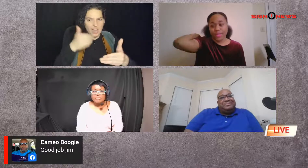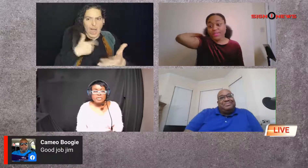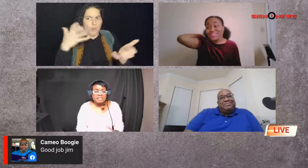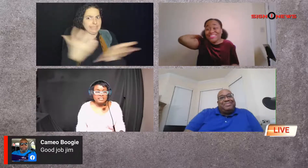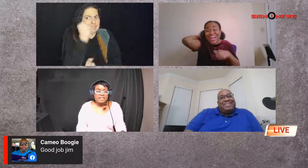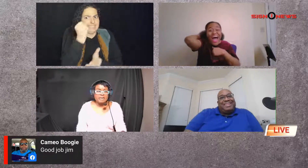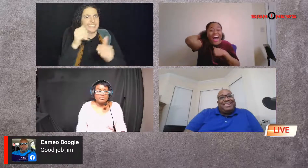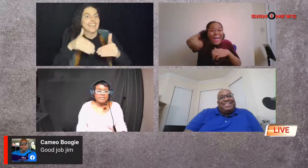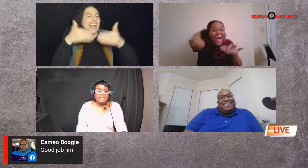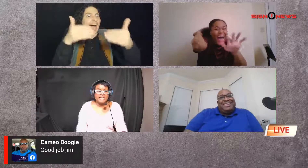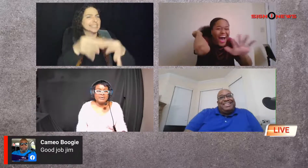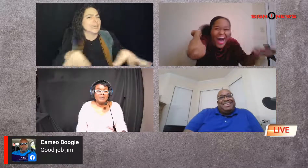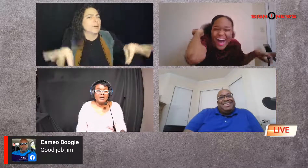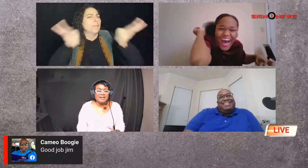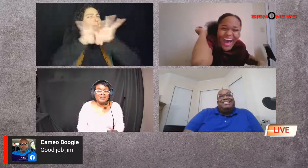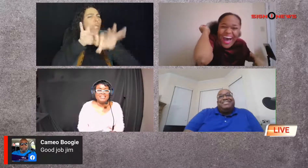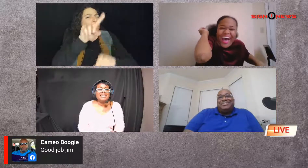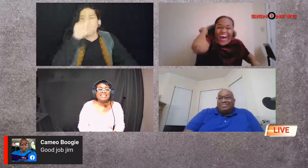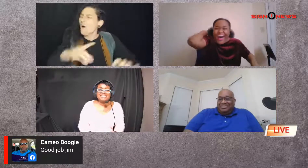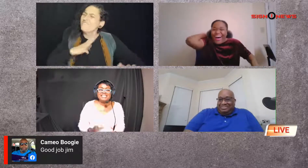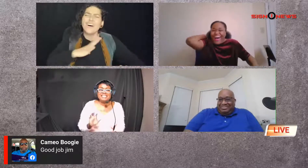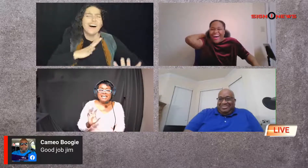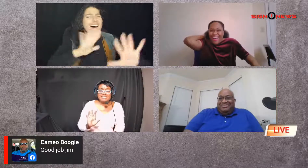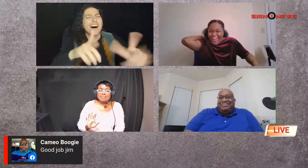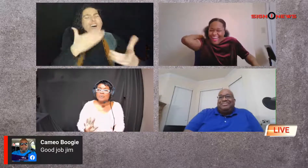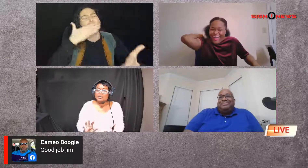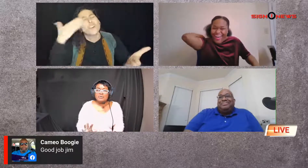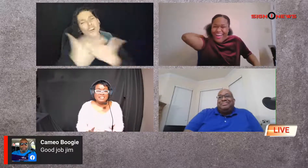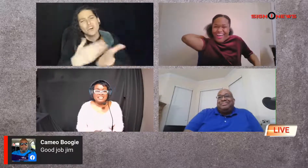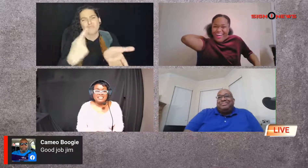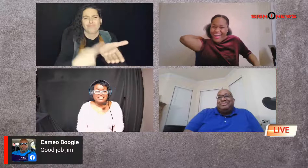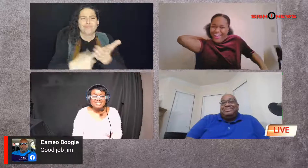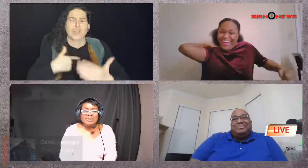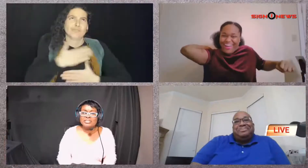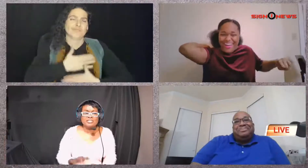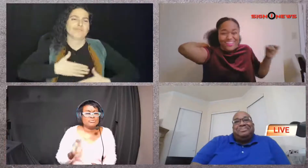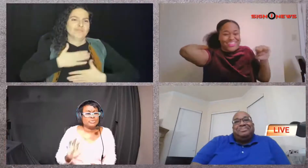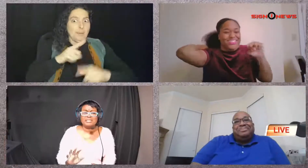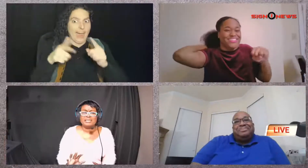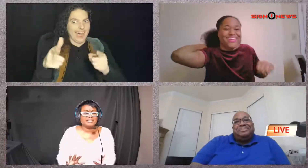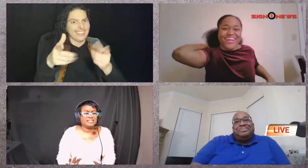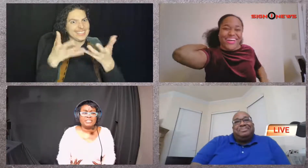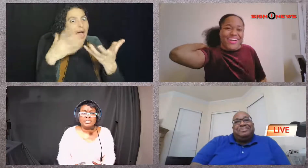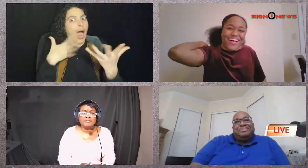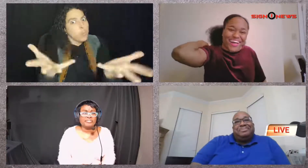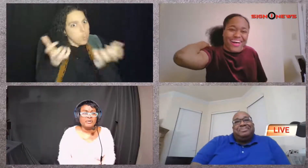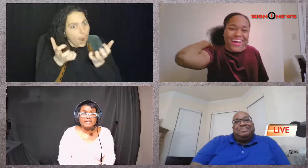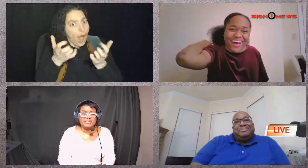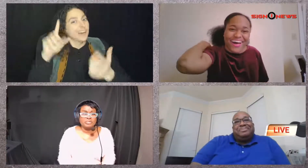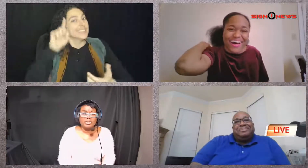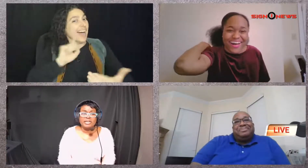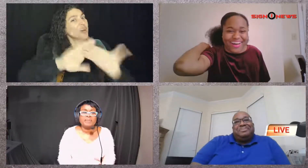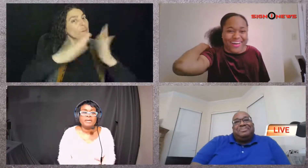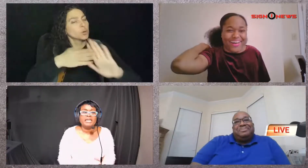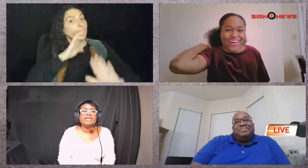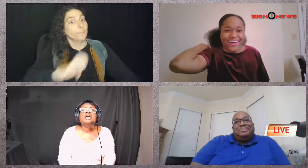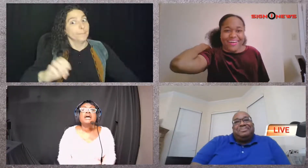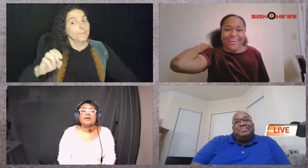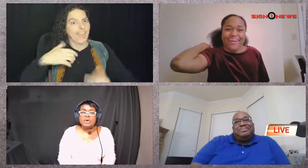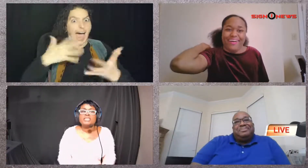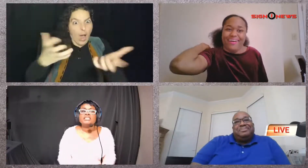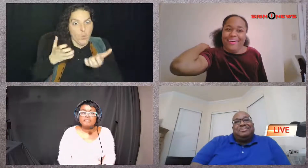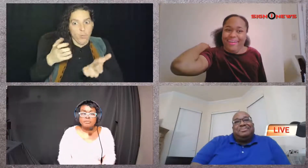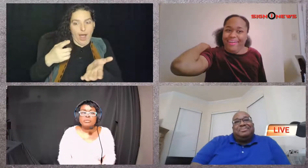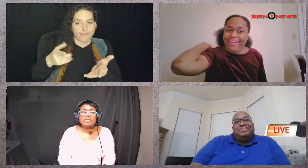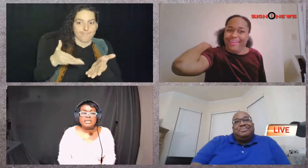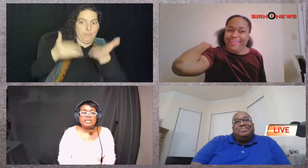Oh, and now I'm realizing the time is running out. Wow. This is the last important question. No, this is a really great discussion. I've thoroughly enjoyed it, but